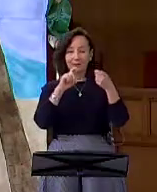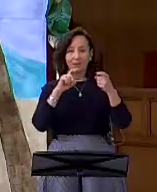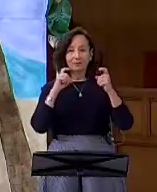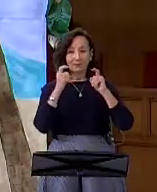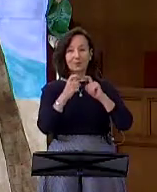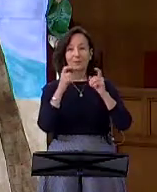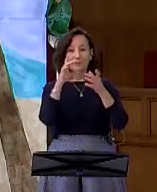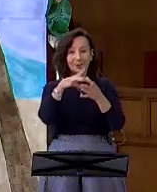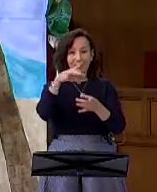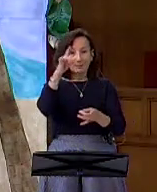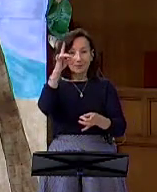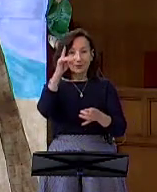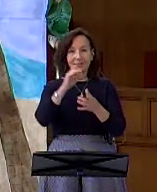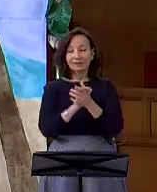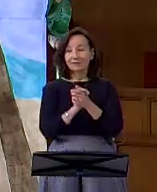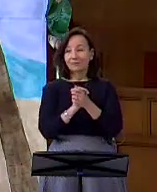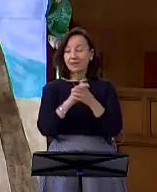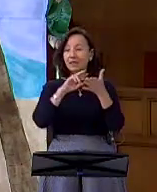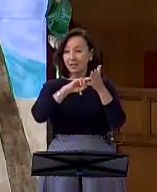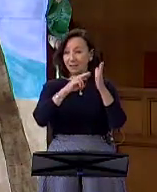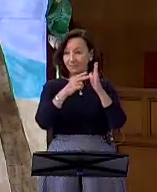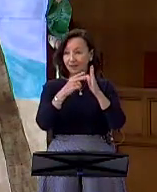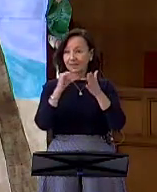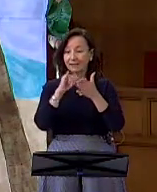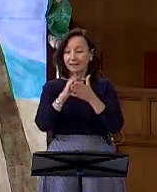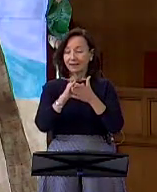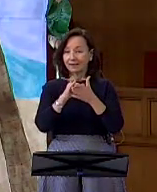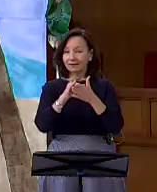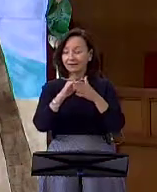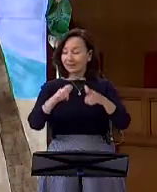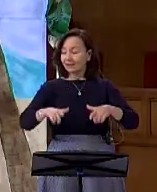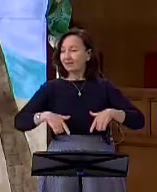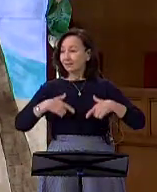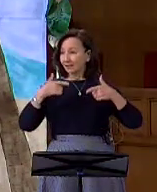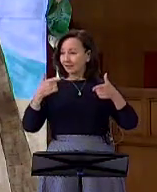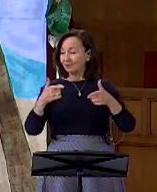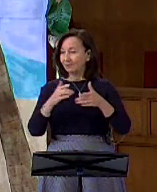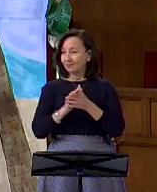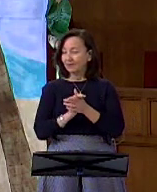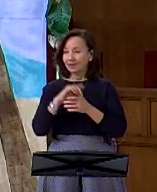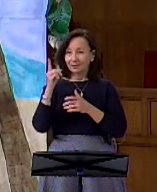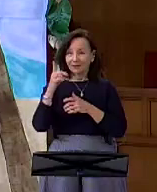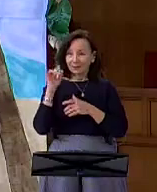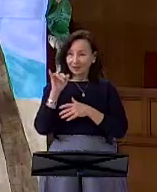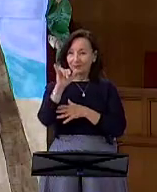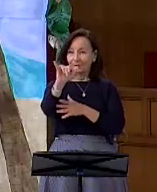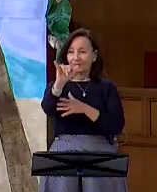transformed by the Spirit. It means that that life is eternal.